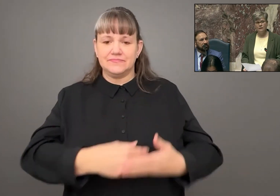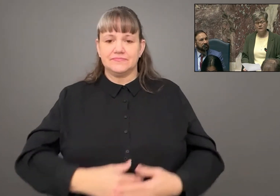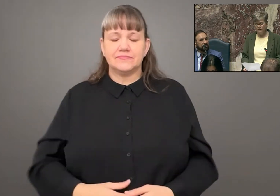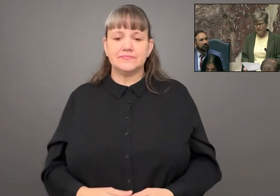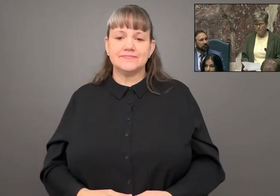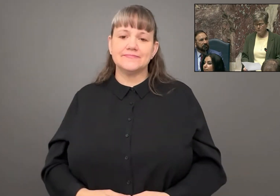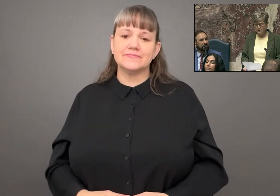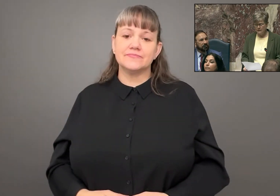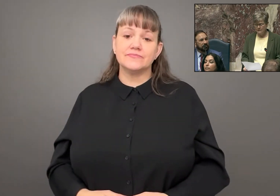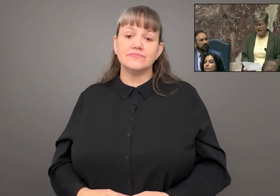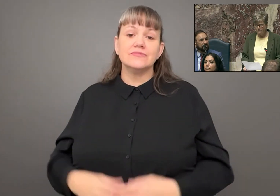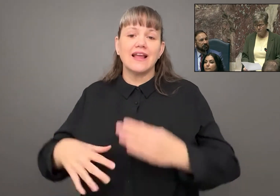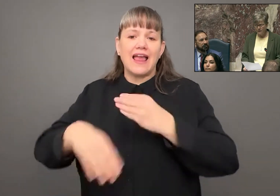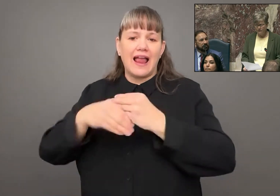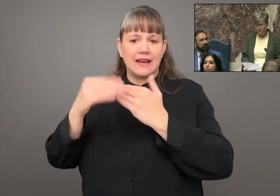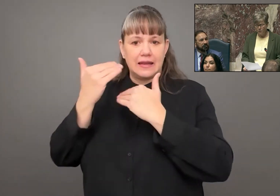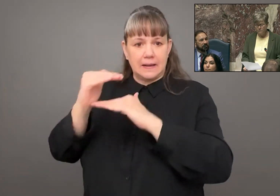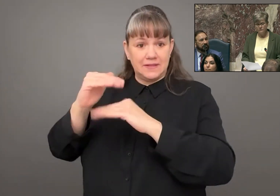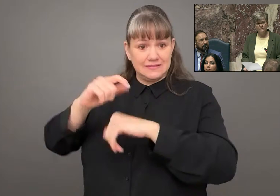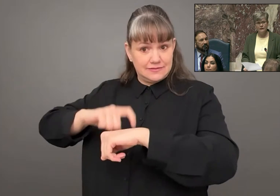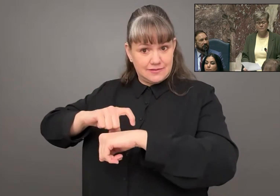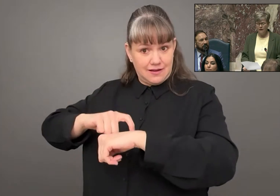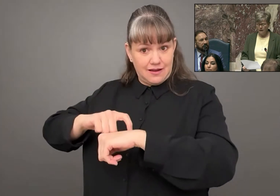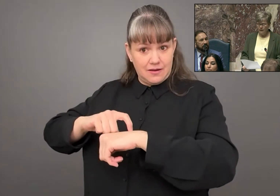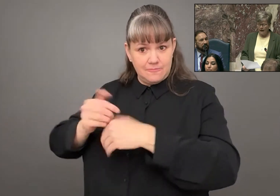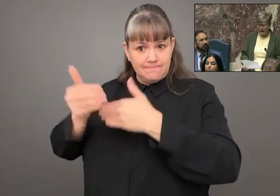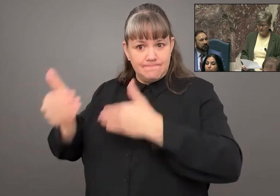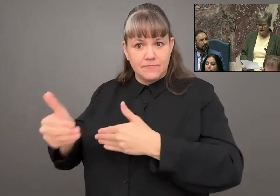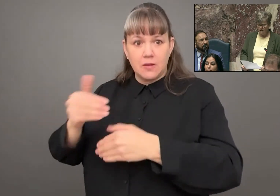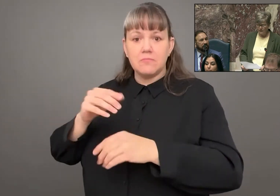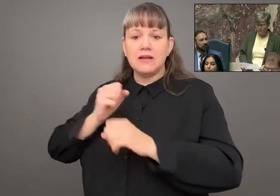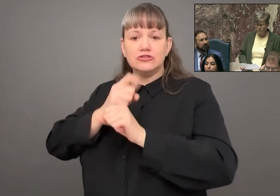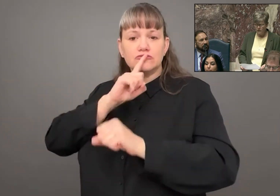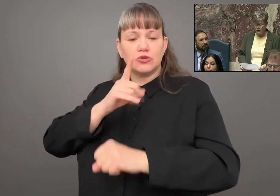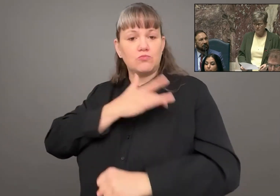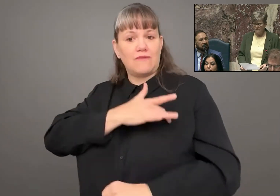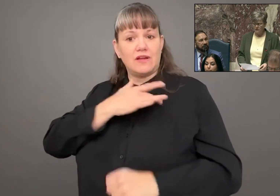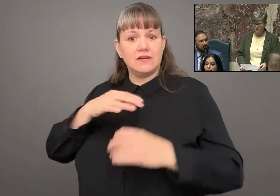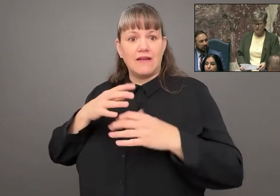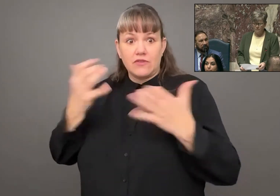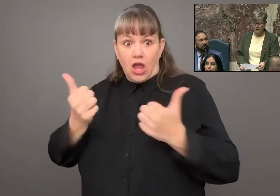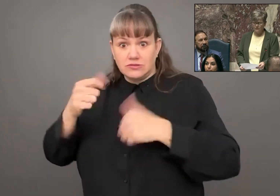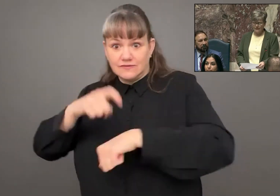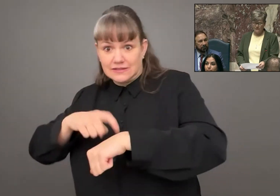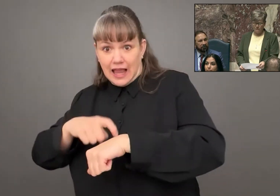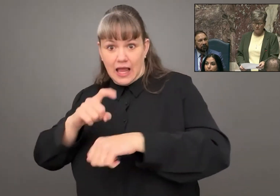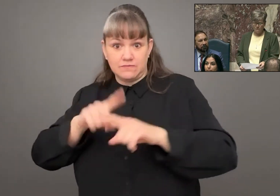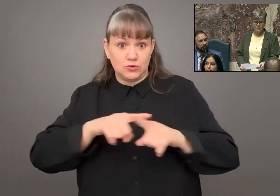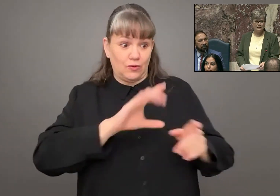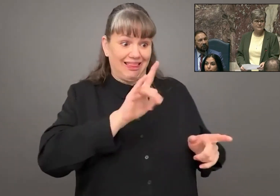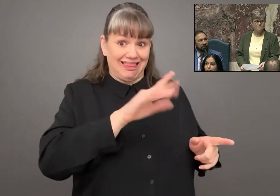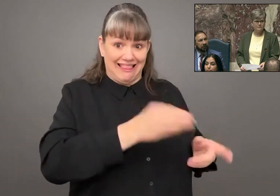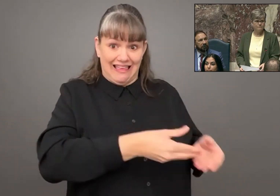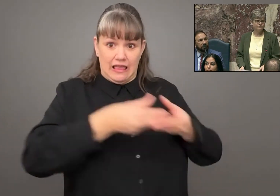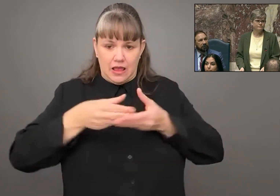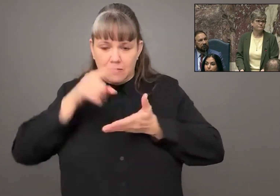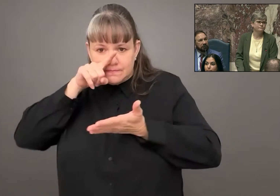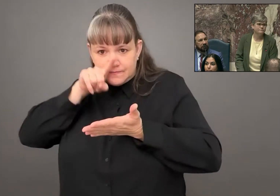to begin legal proceedings after being informed of a claim, and allow prejudgment interest to be collected from